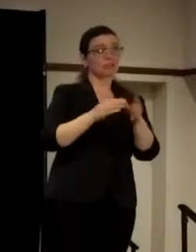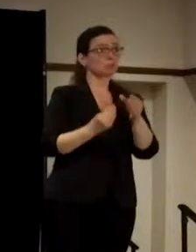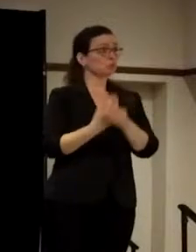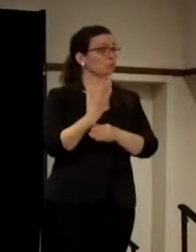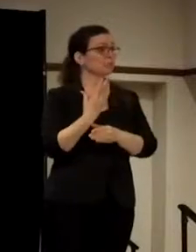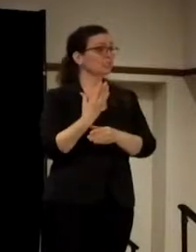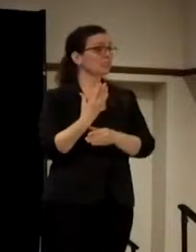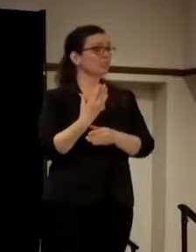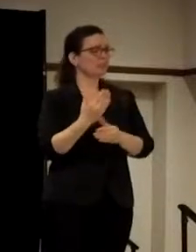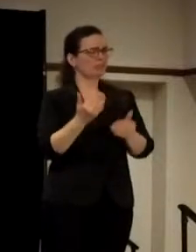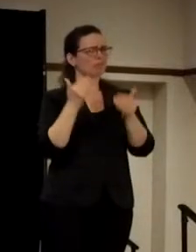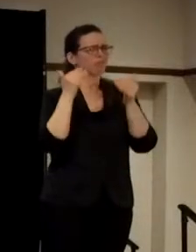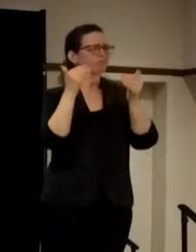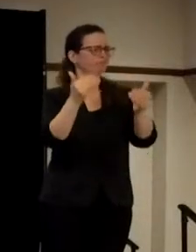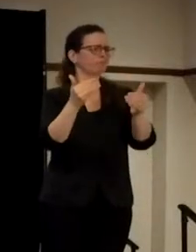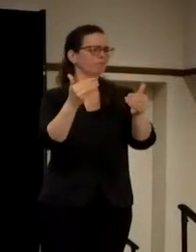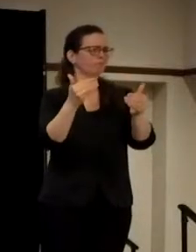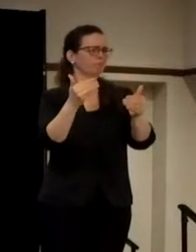been vaccinated.